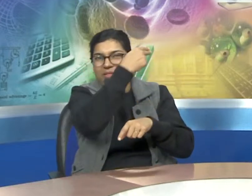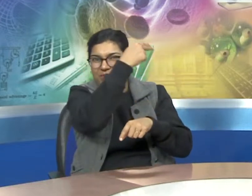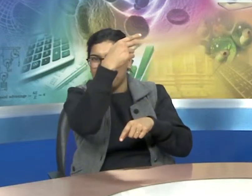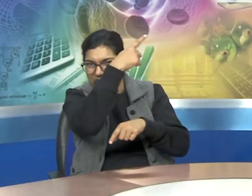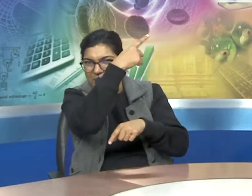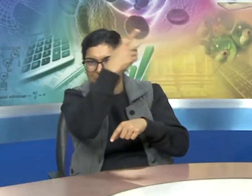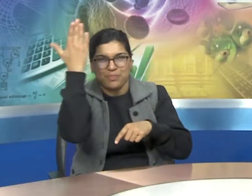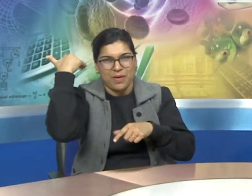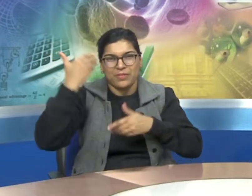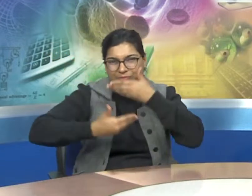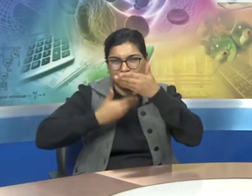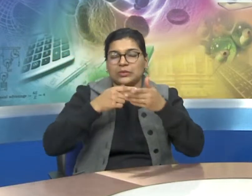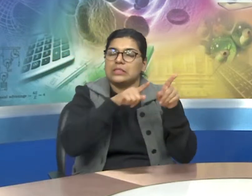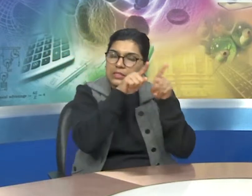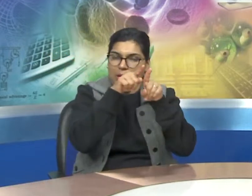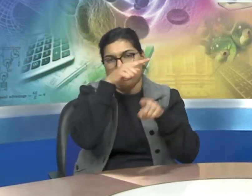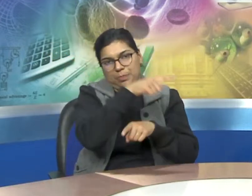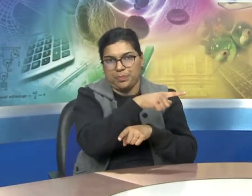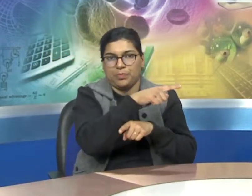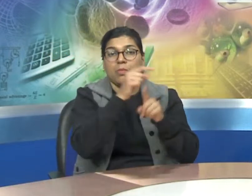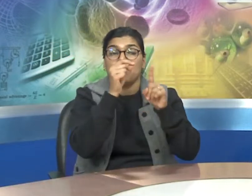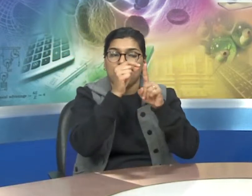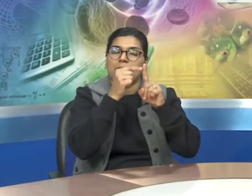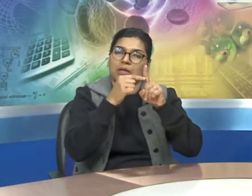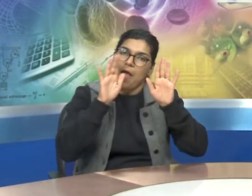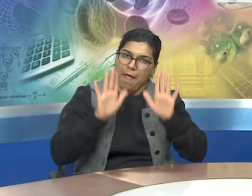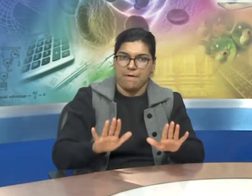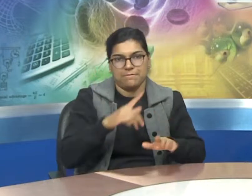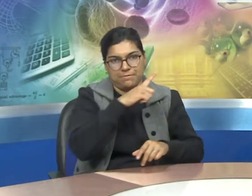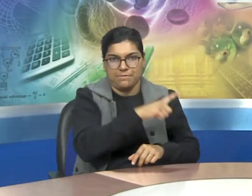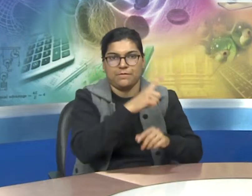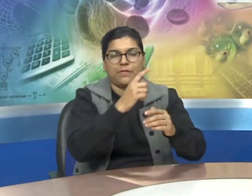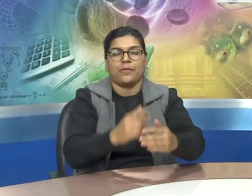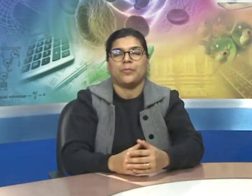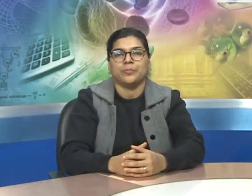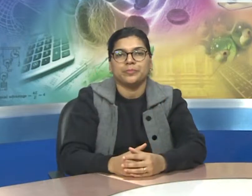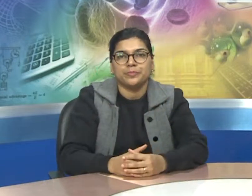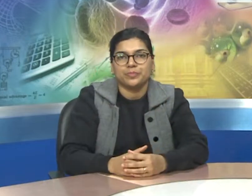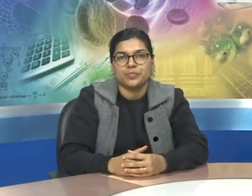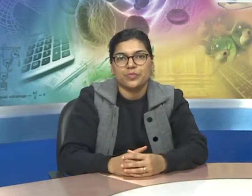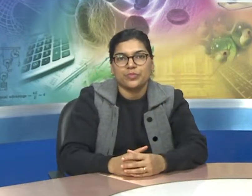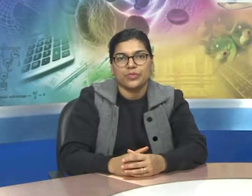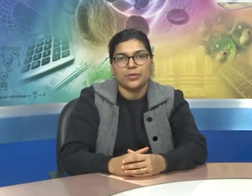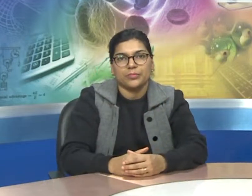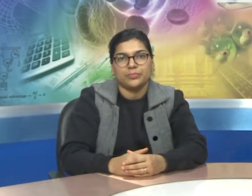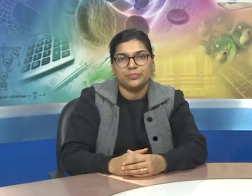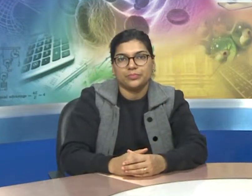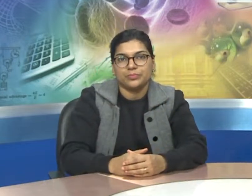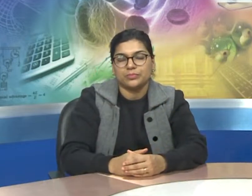Here on screen you can see the red box. It is the same tool which was there in the Word